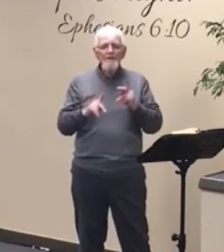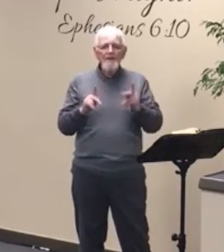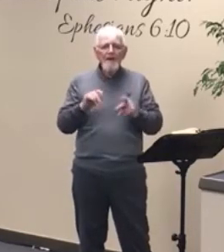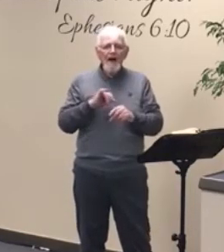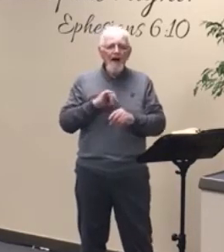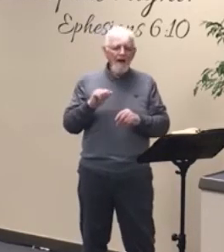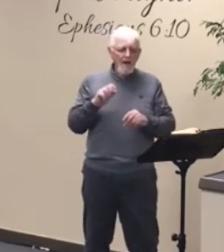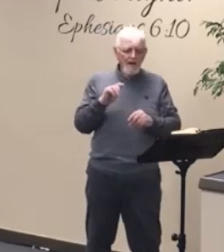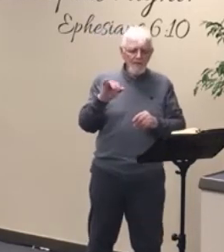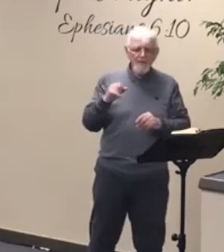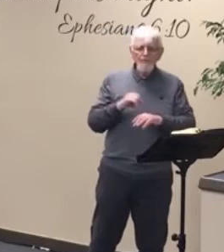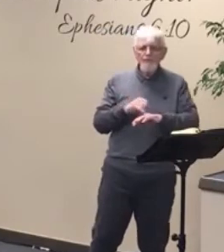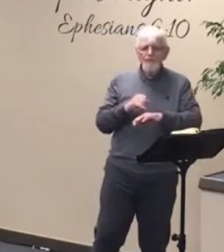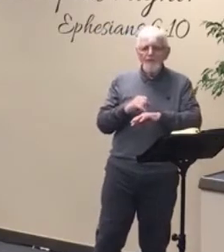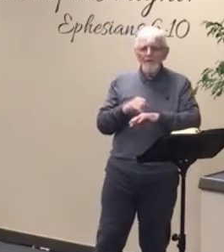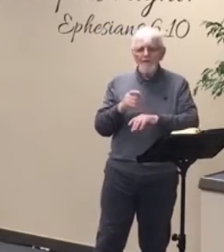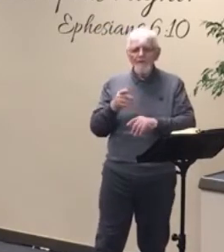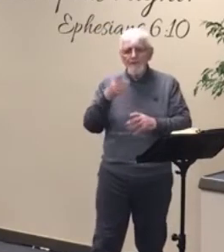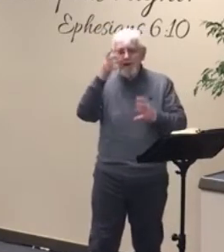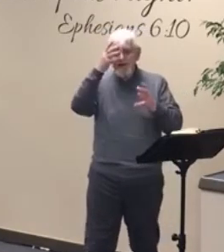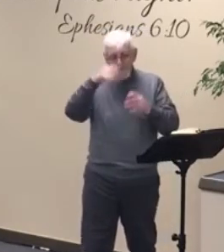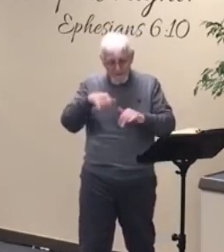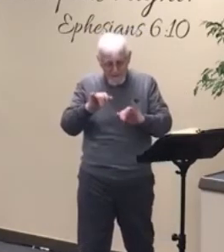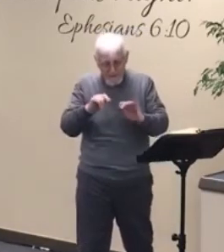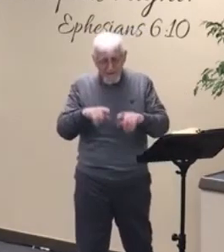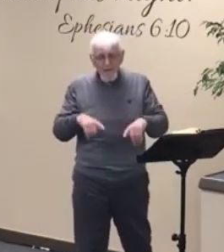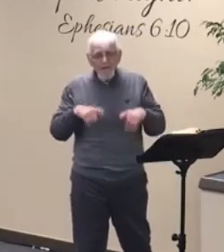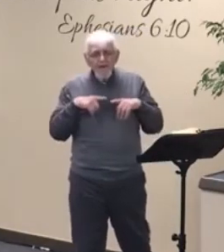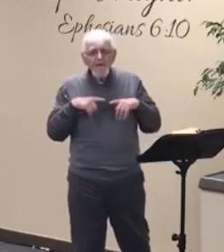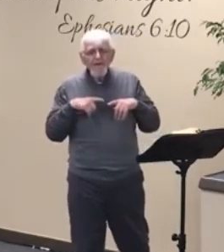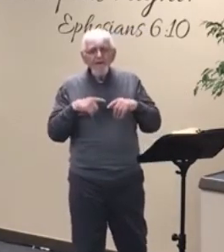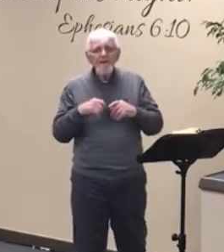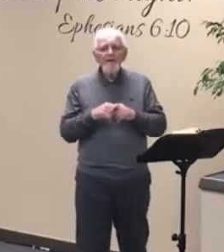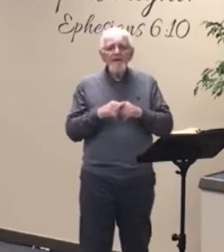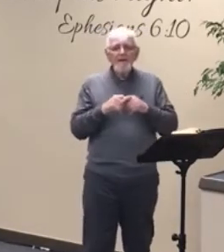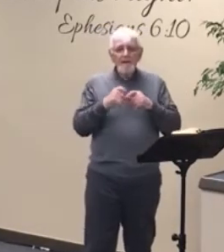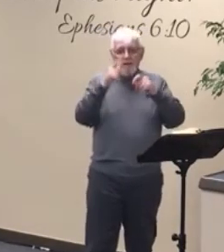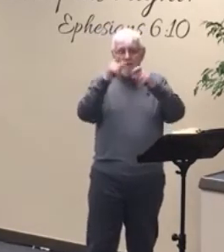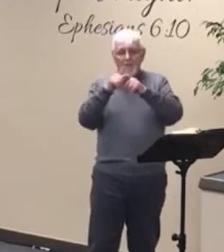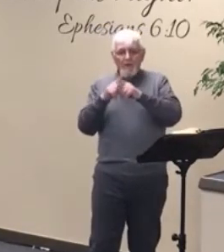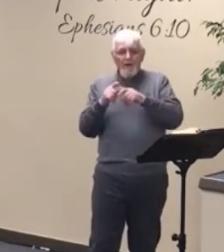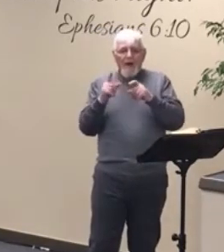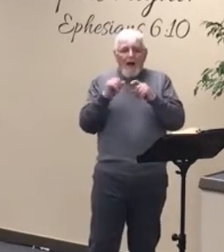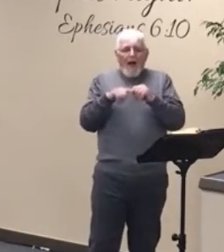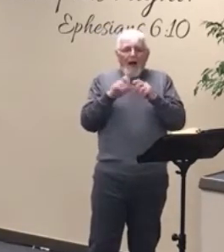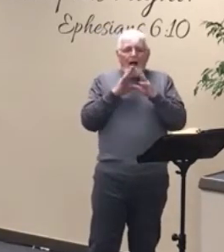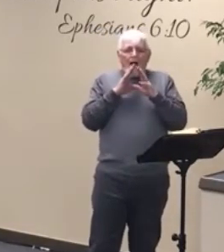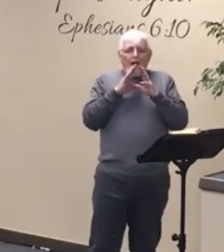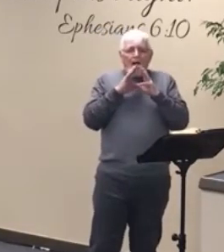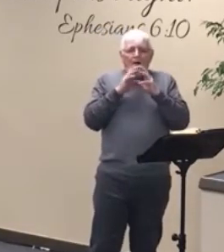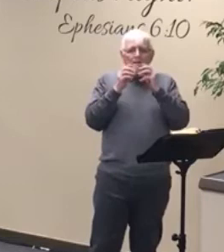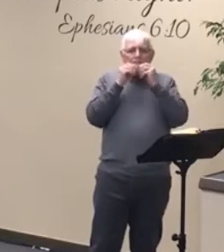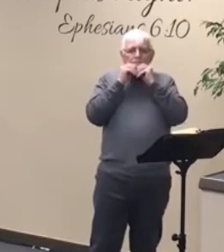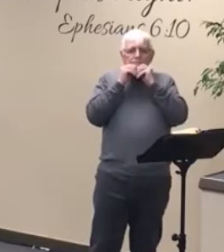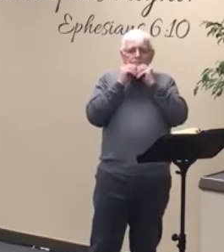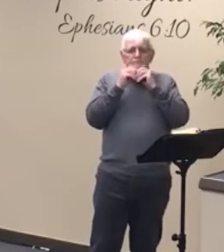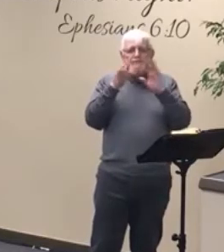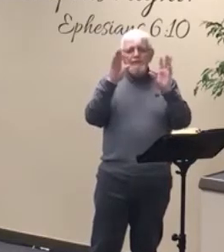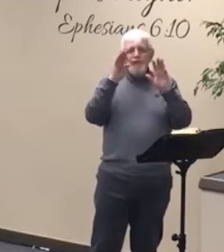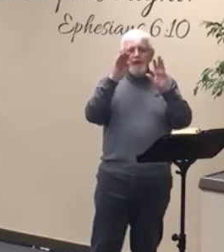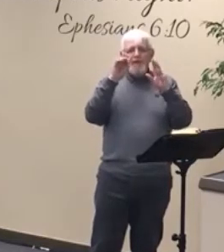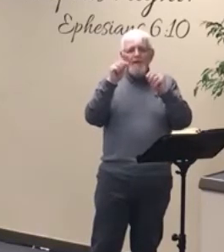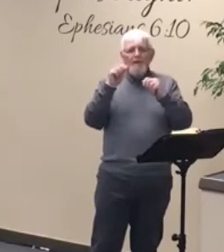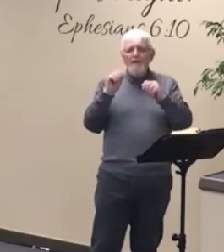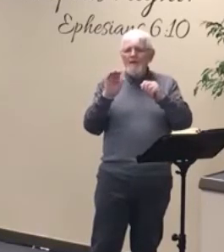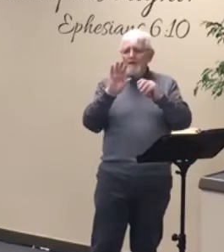am Joseph, doth my father yet live? And his brethren are speechless. That's men at the judgment. And they were troubled at his